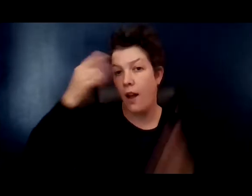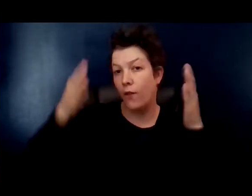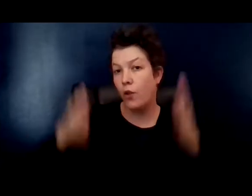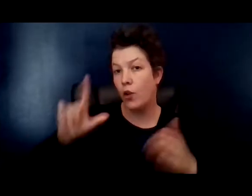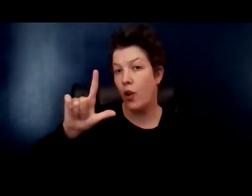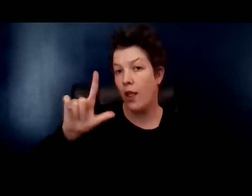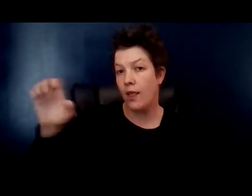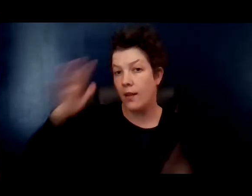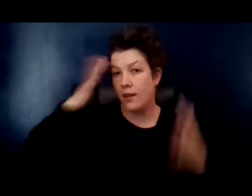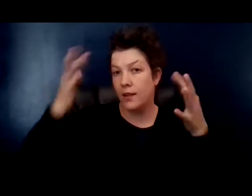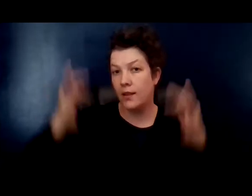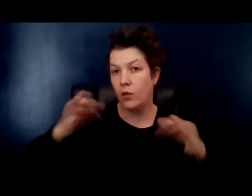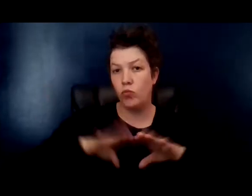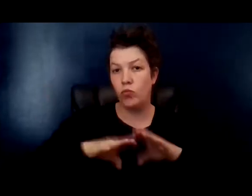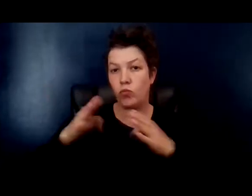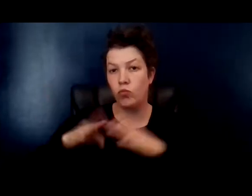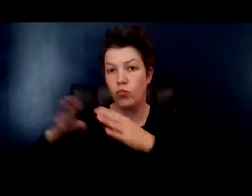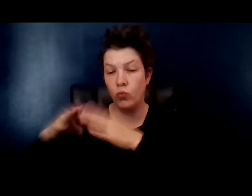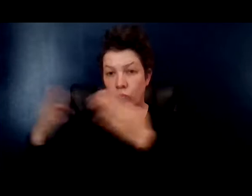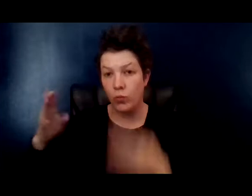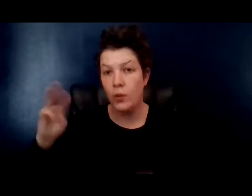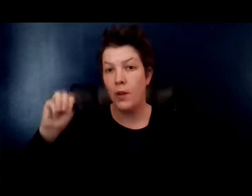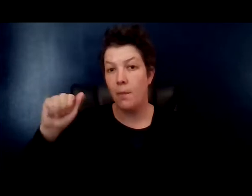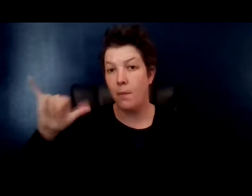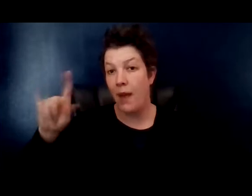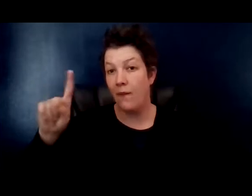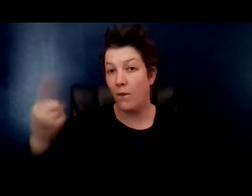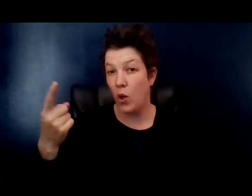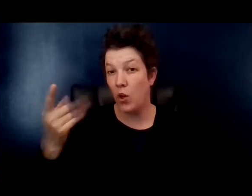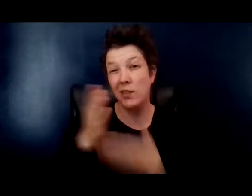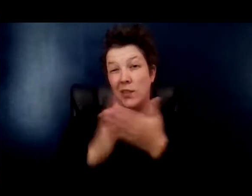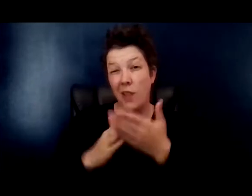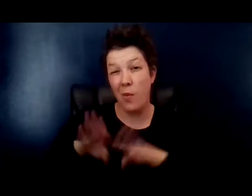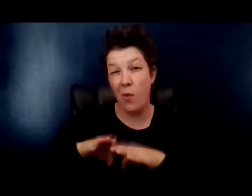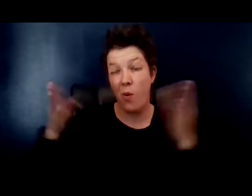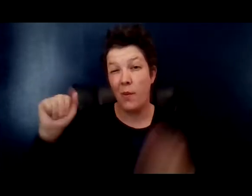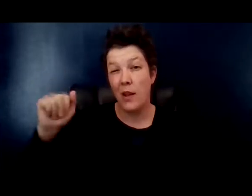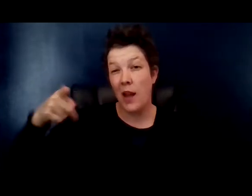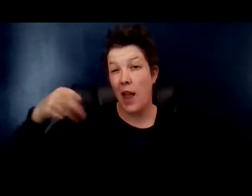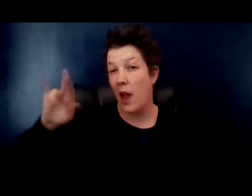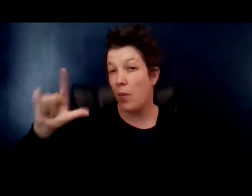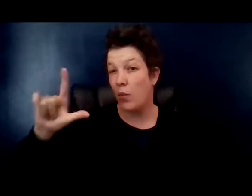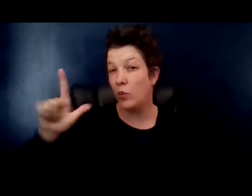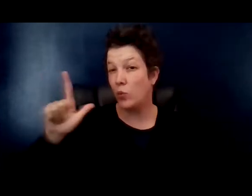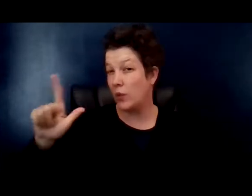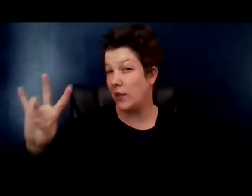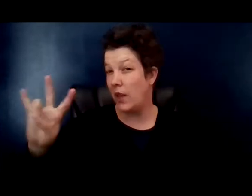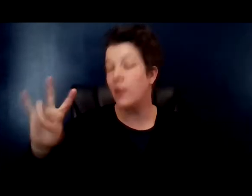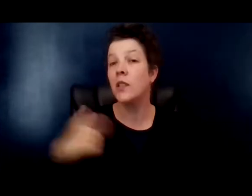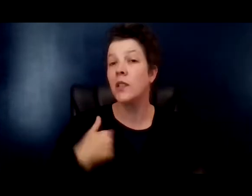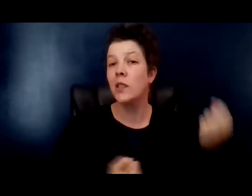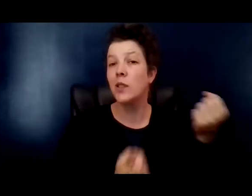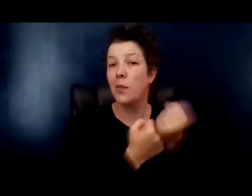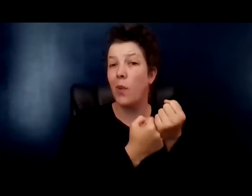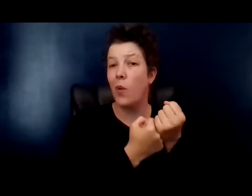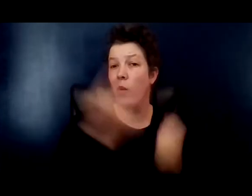some opening as soon as April the 27th. I support the general direction the governor is doing, but each of us